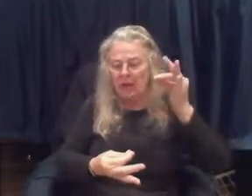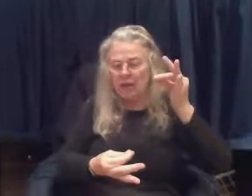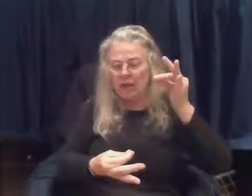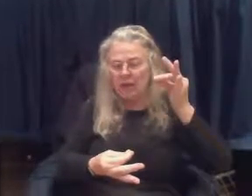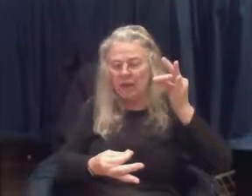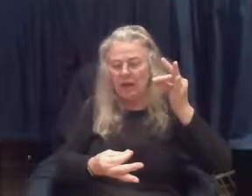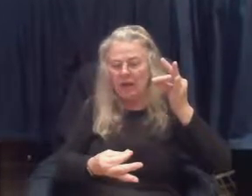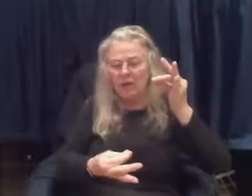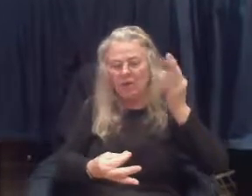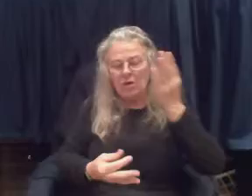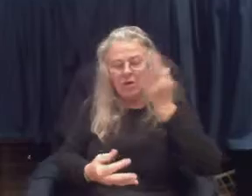Spirit,